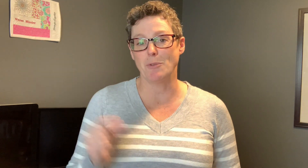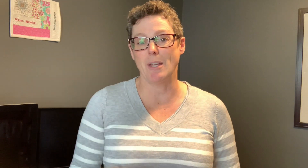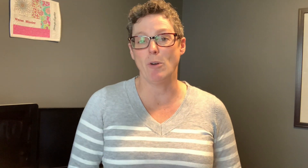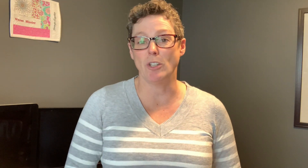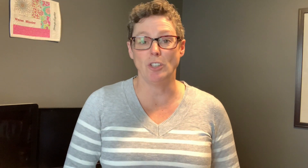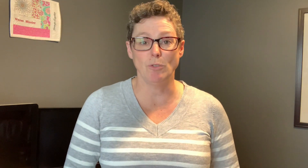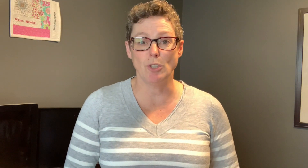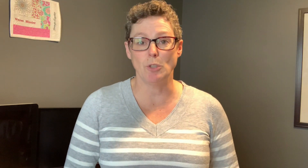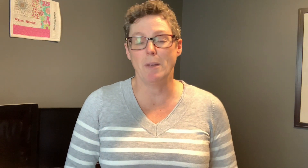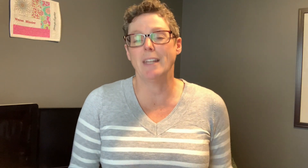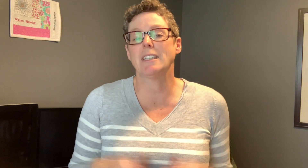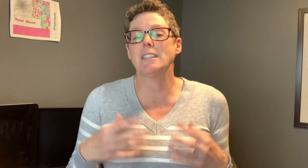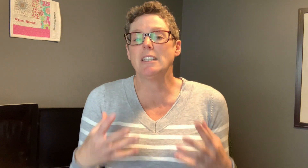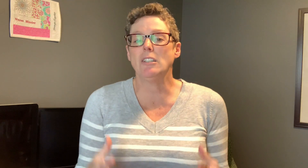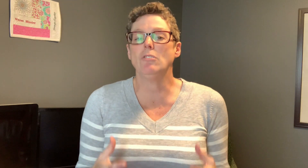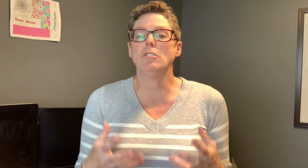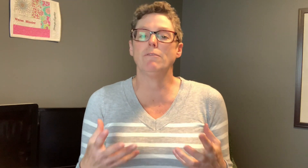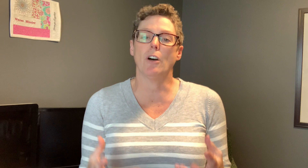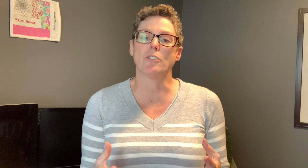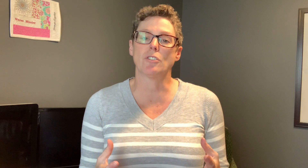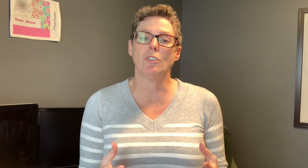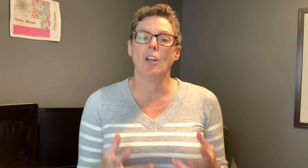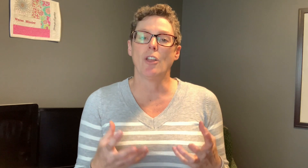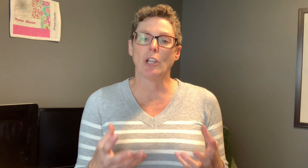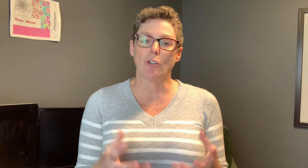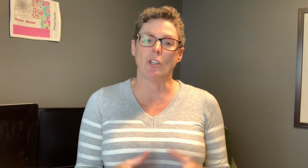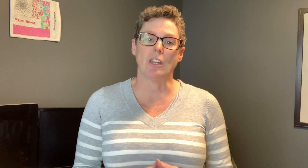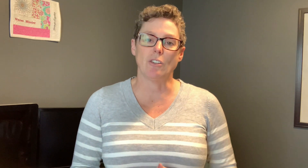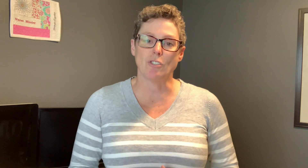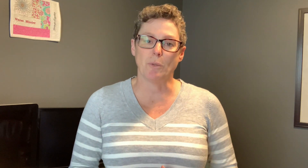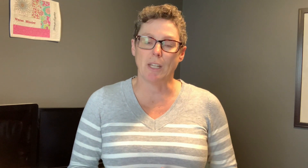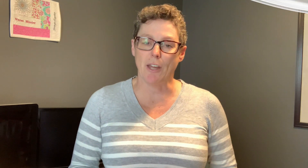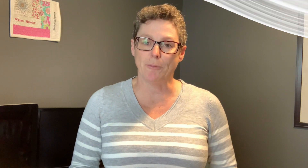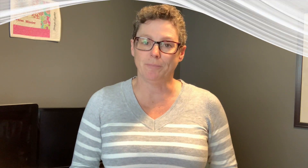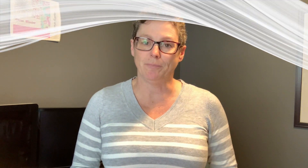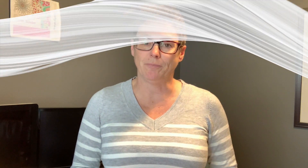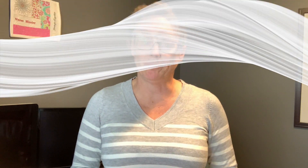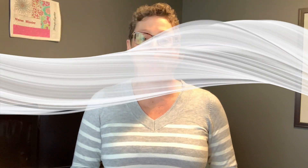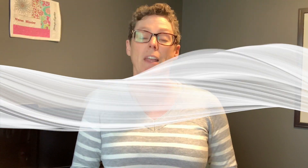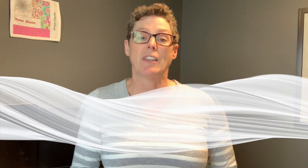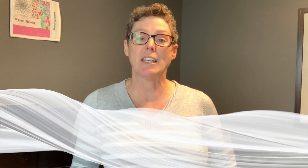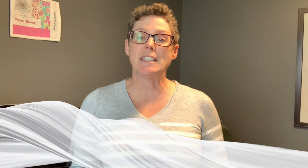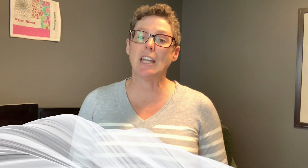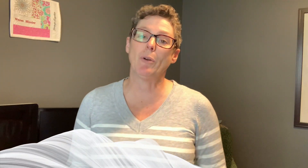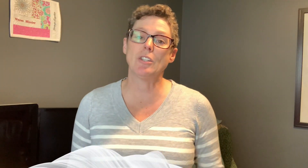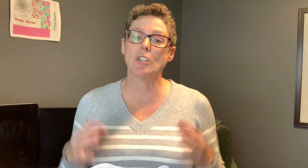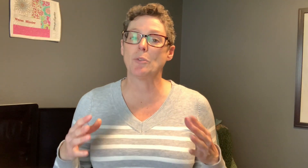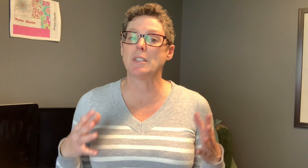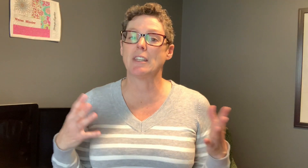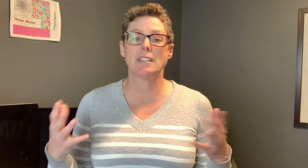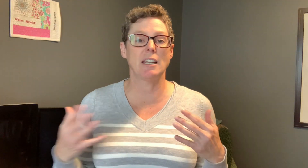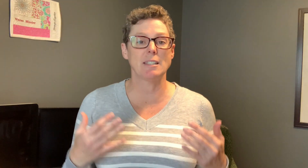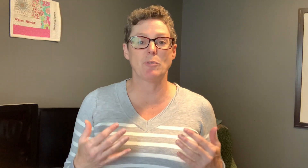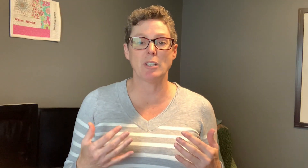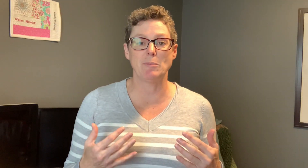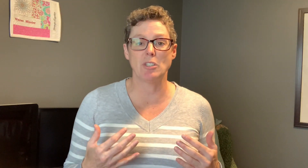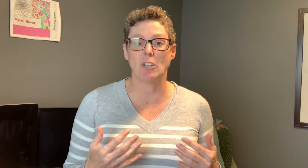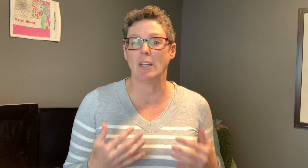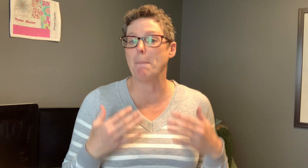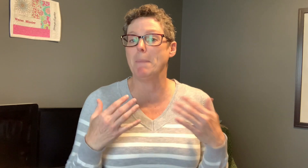them on YouTube and continue to foster the learning that you're doing now. The next thing I want you to know is that the signs I'm going to be sharing may